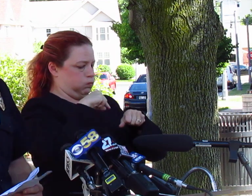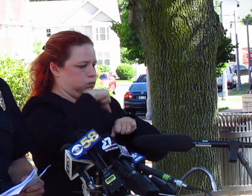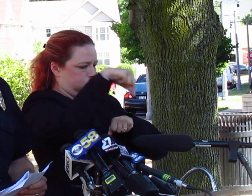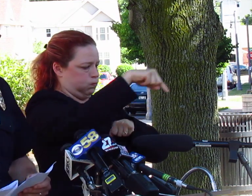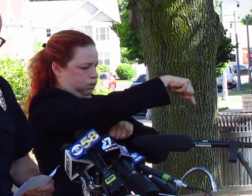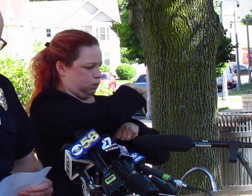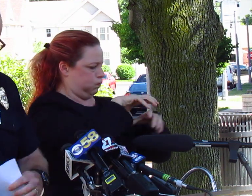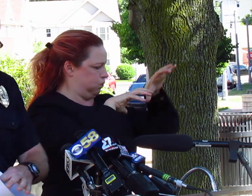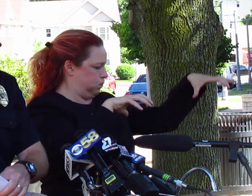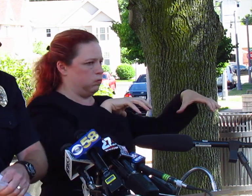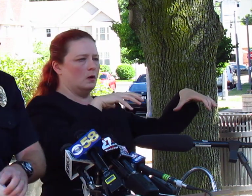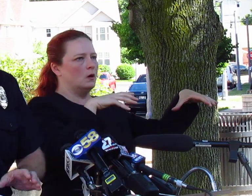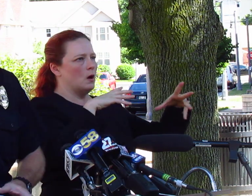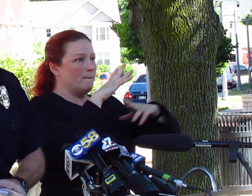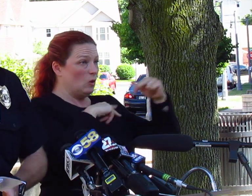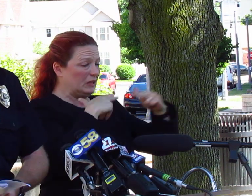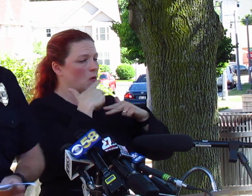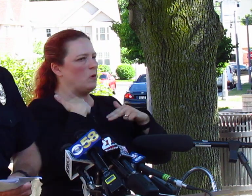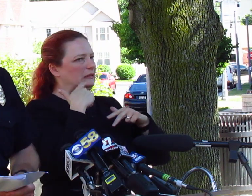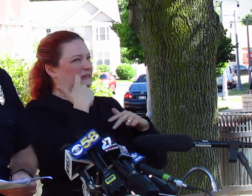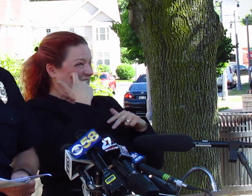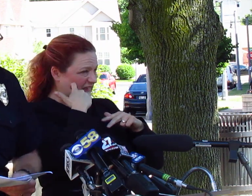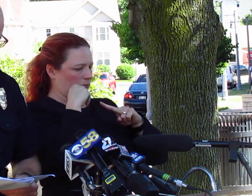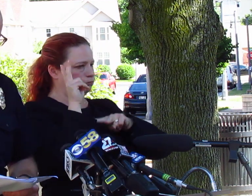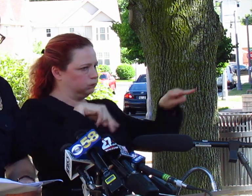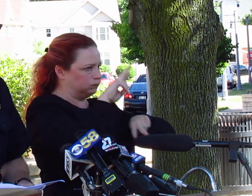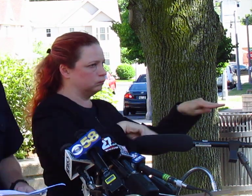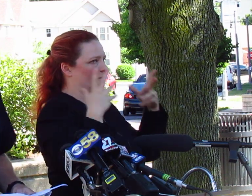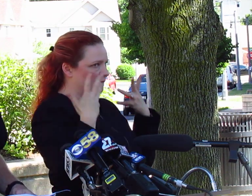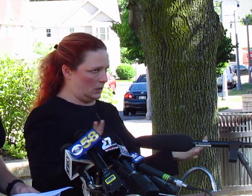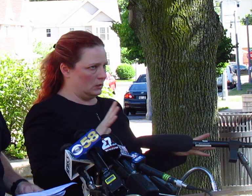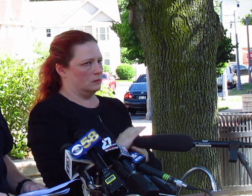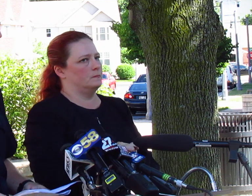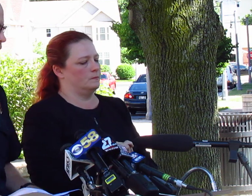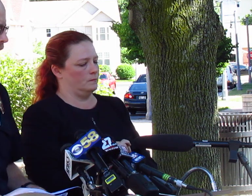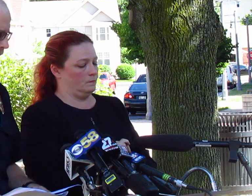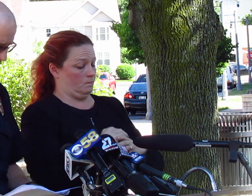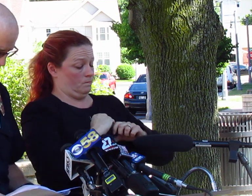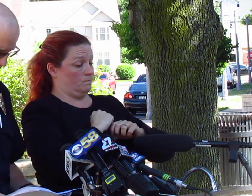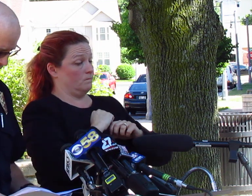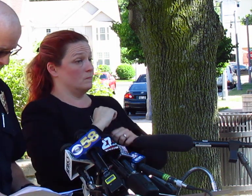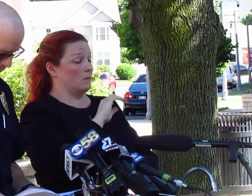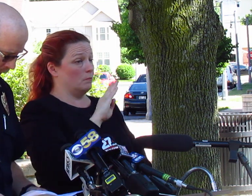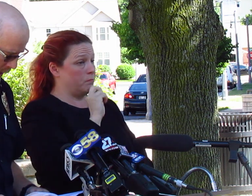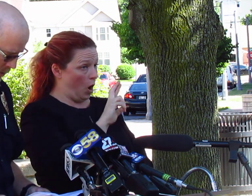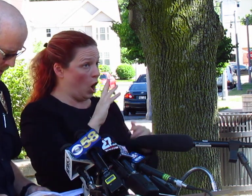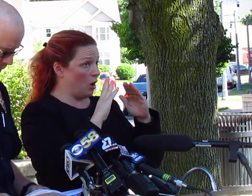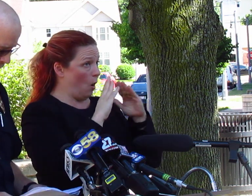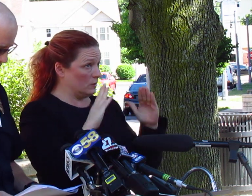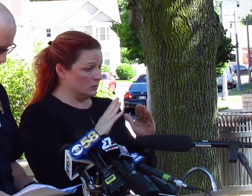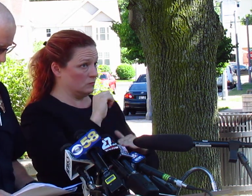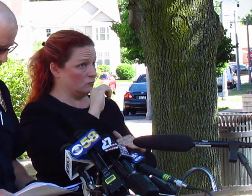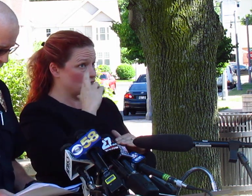the buildings. I can tell you right now, buildings that have been completely destroyed, the bar